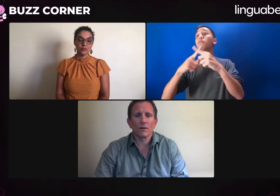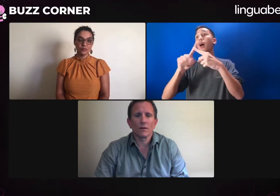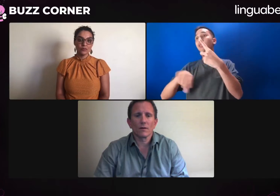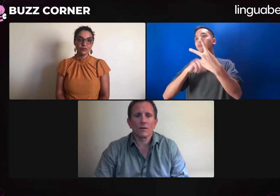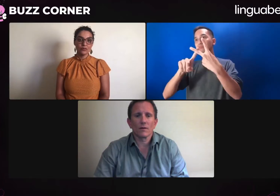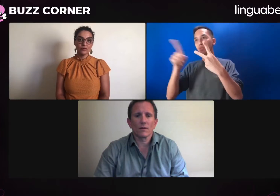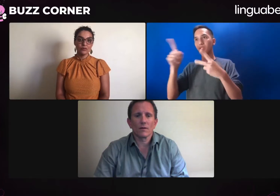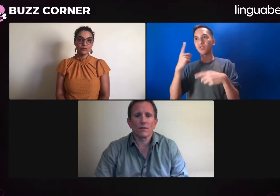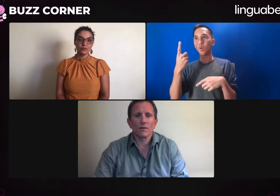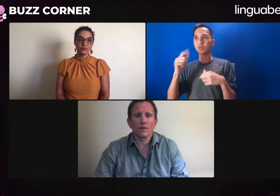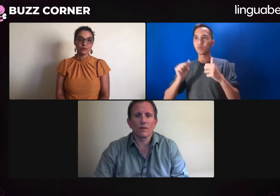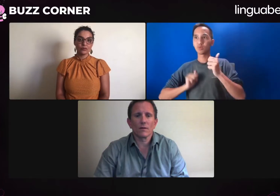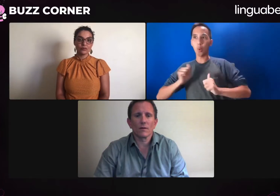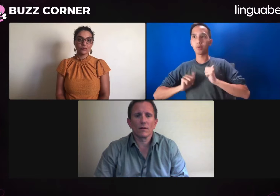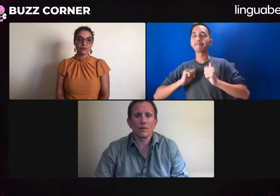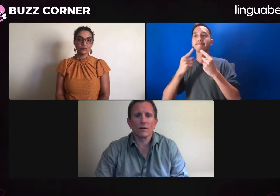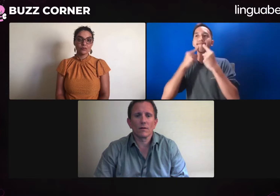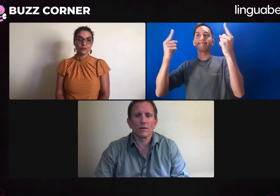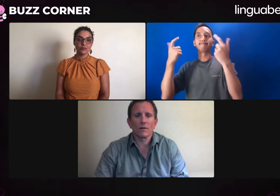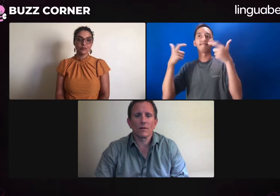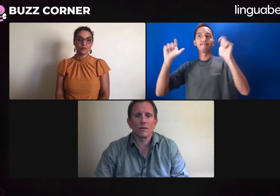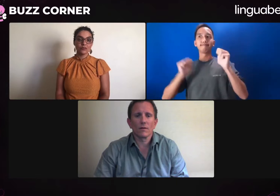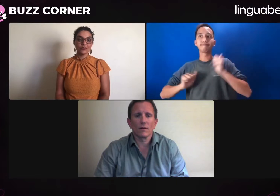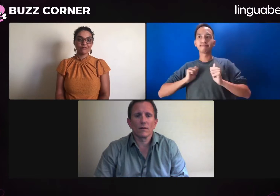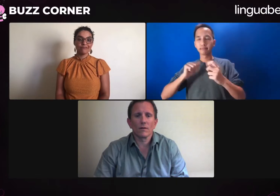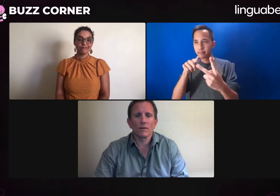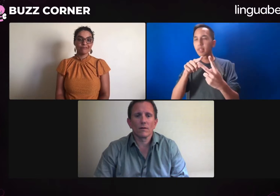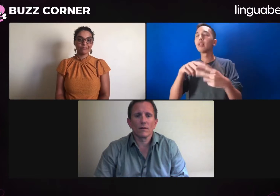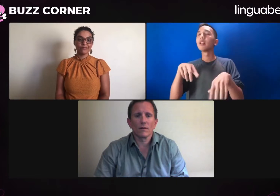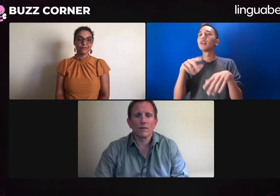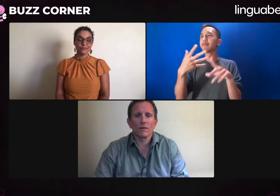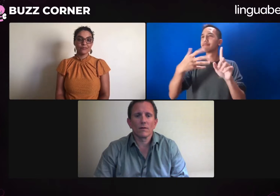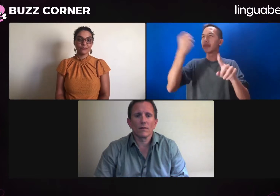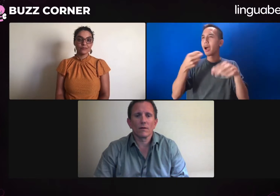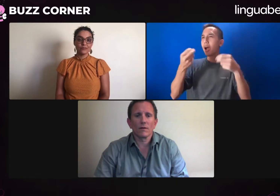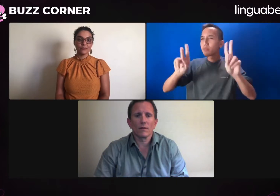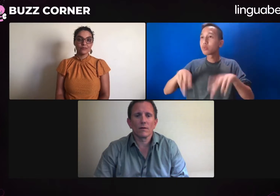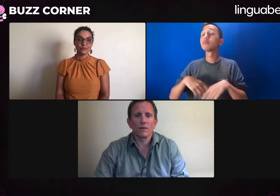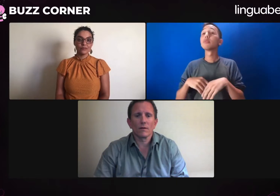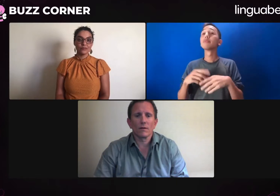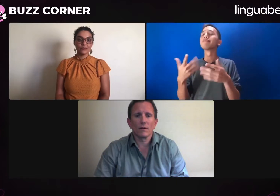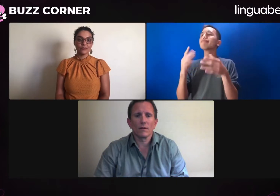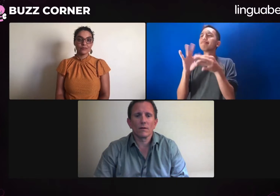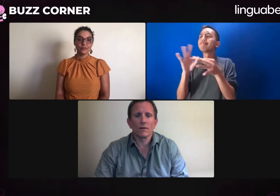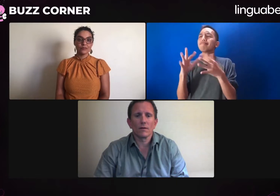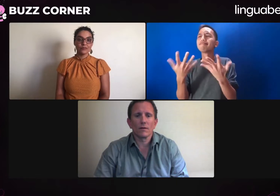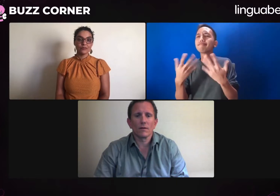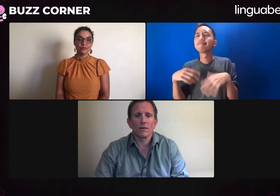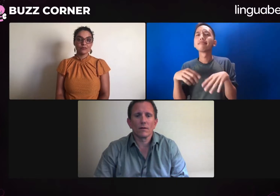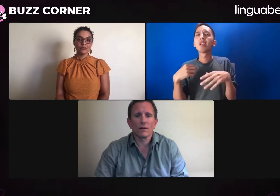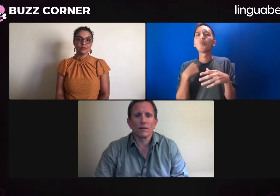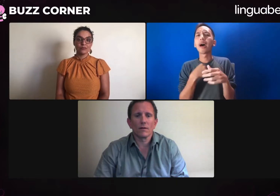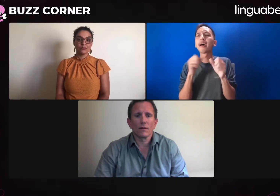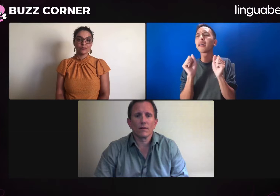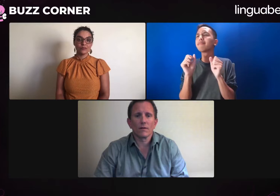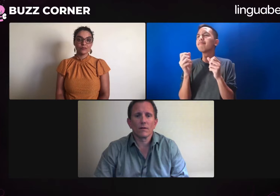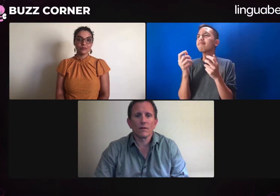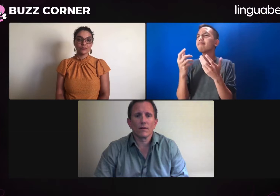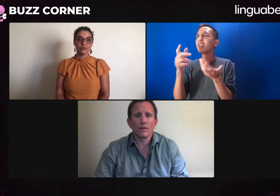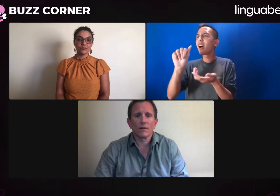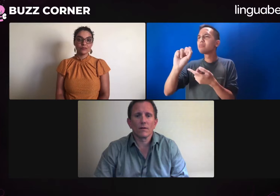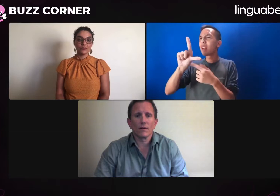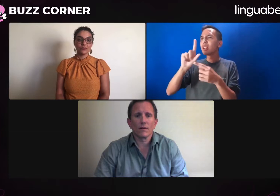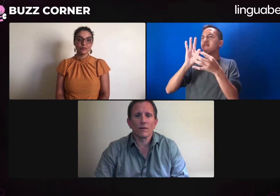deaf person with a one-man show, was quite well known. Their opportunity was